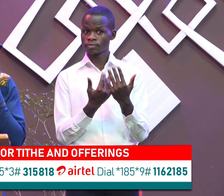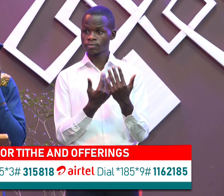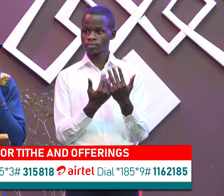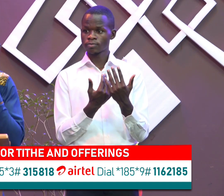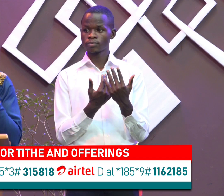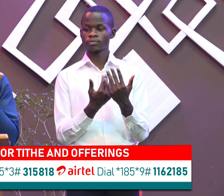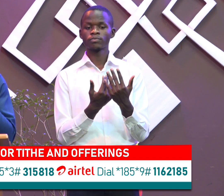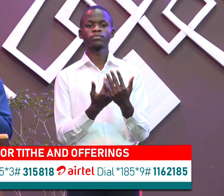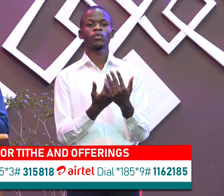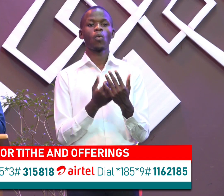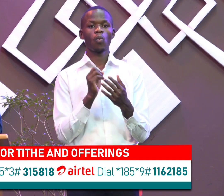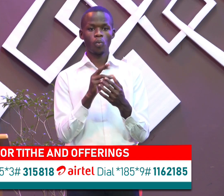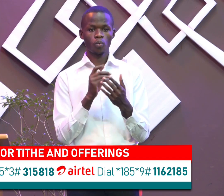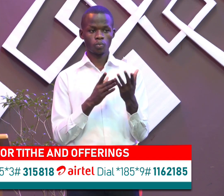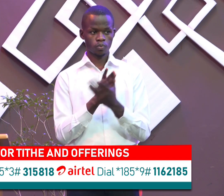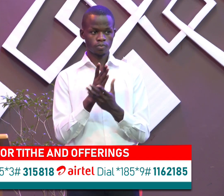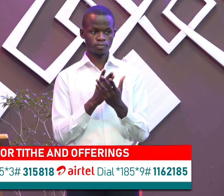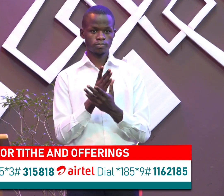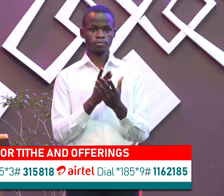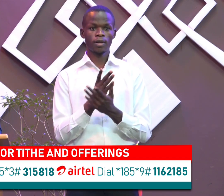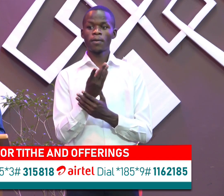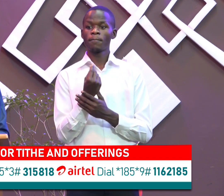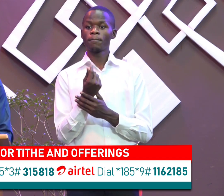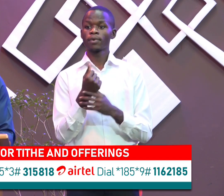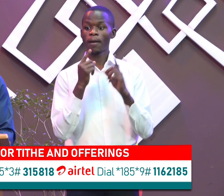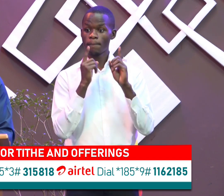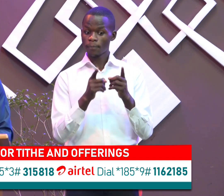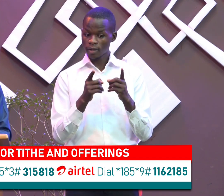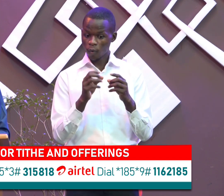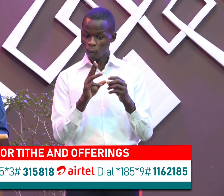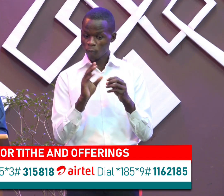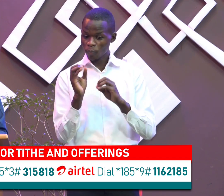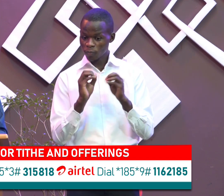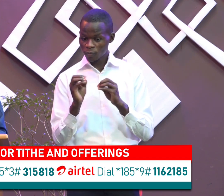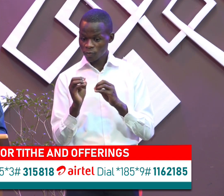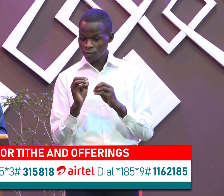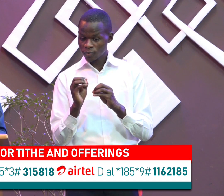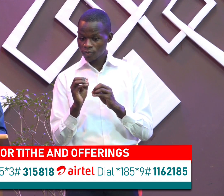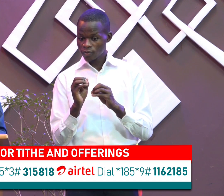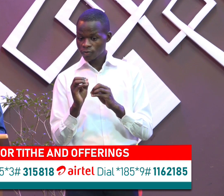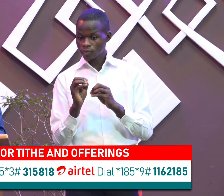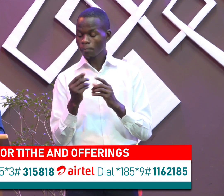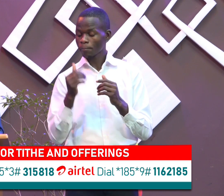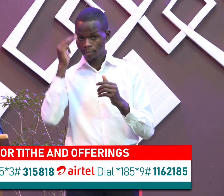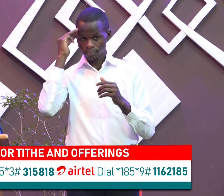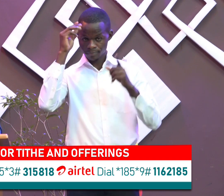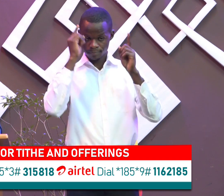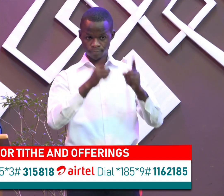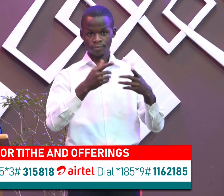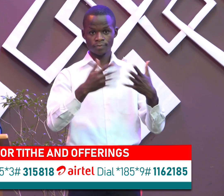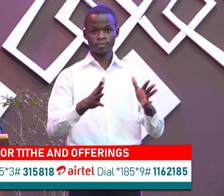gamazo jiteka okay ne banziramu nga message ekoze echi egenze bangambye